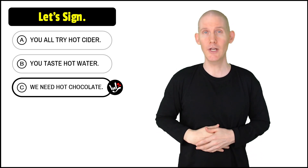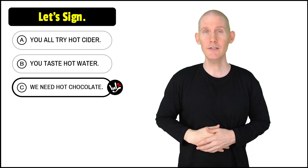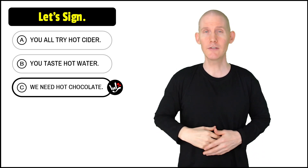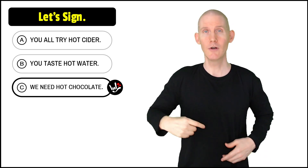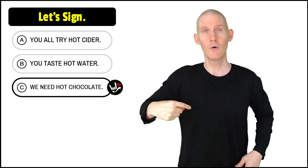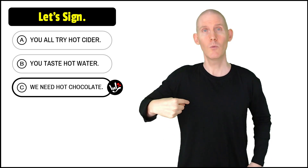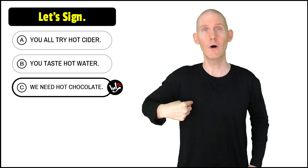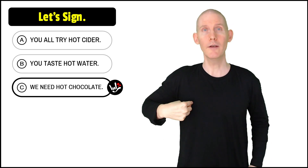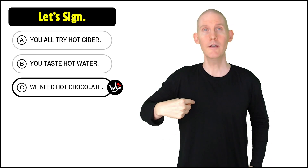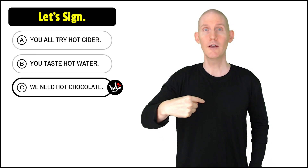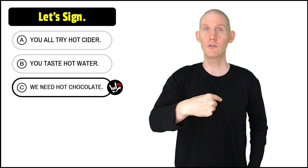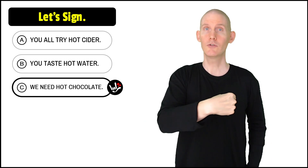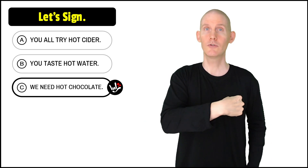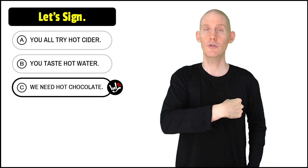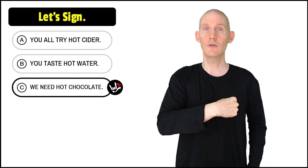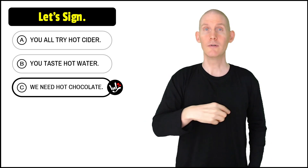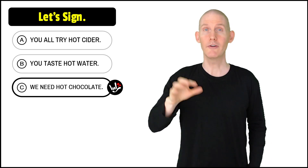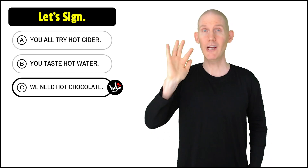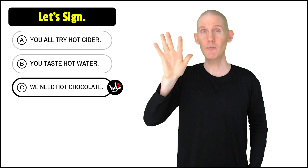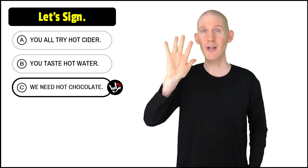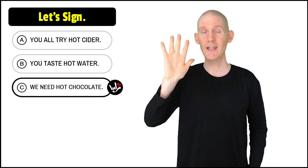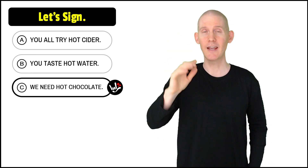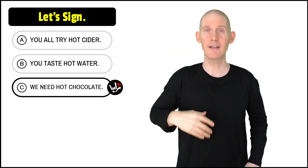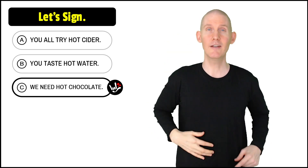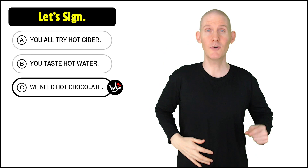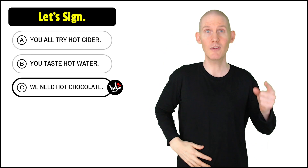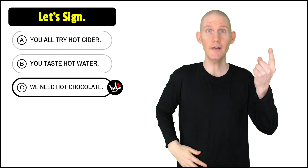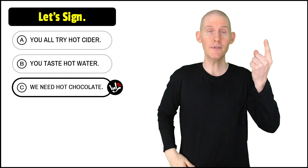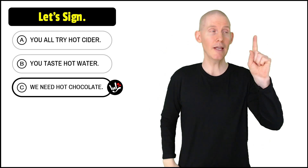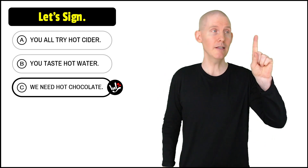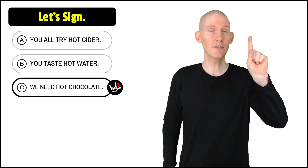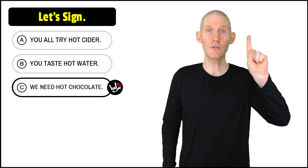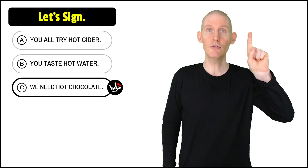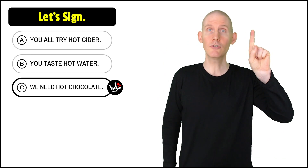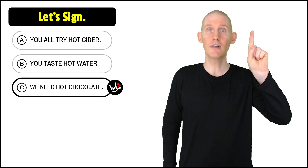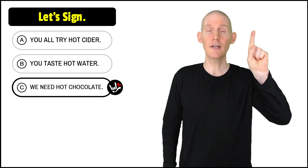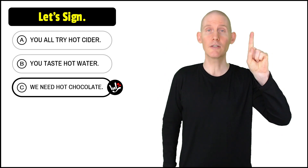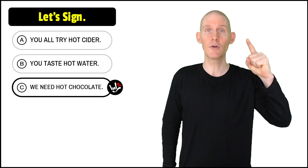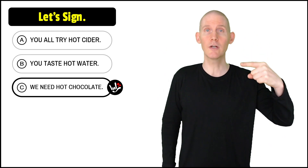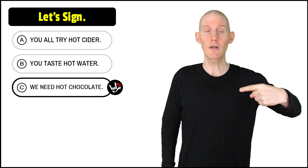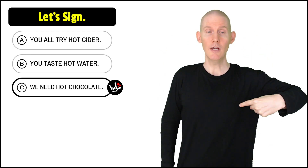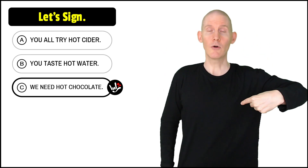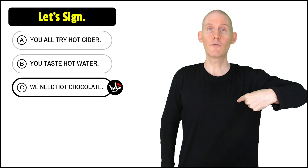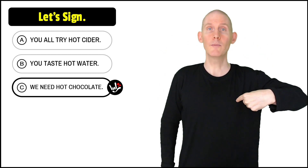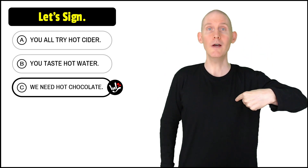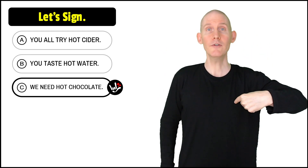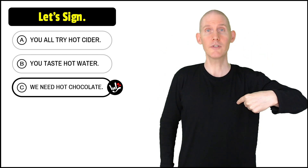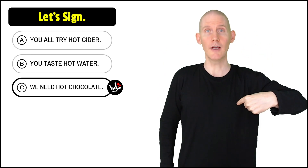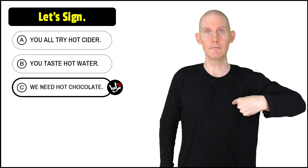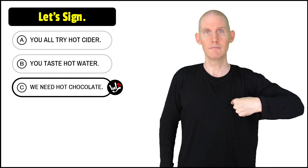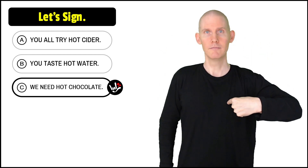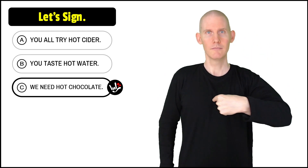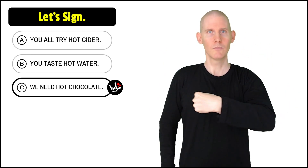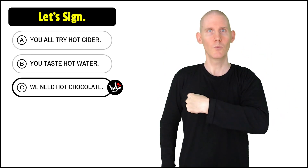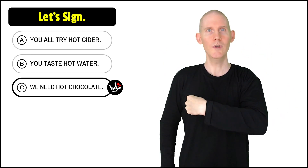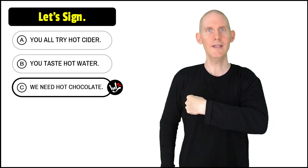chest, 1, 2. Now I'm right-handed. If you're left-handed, just use your index finger, go from the other side.